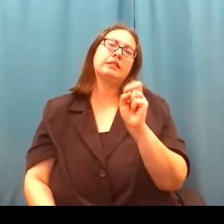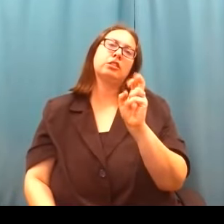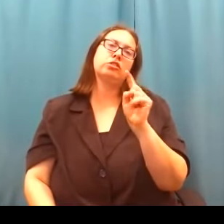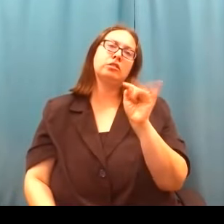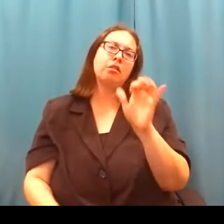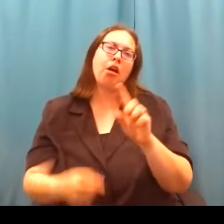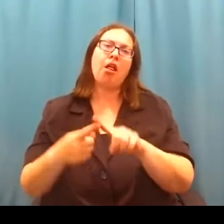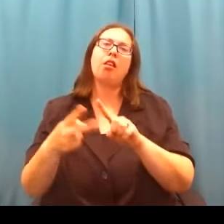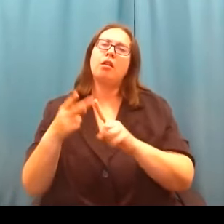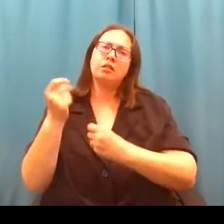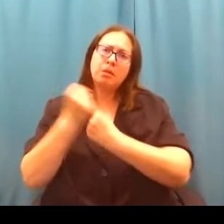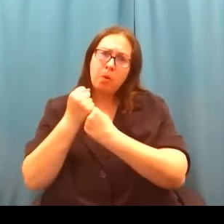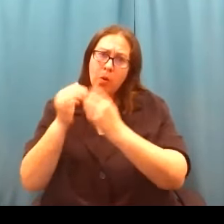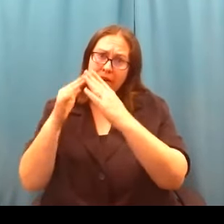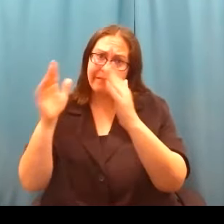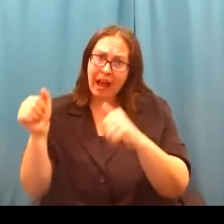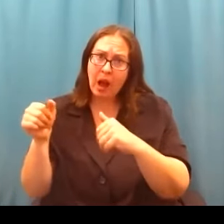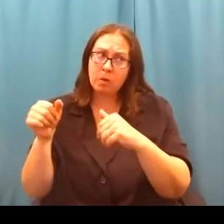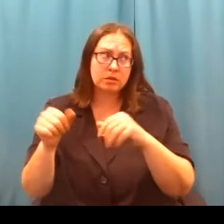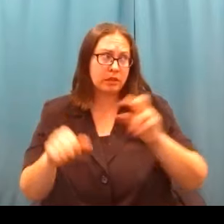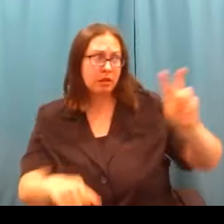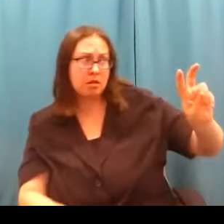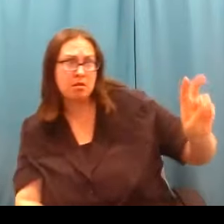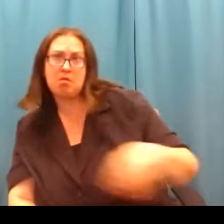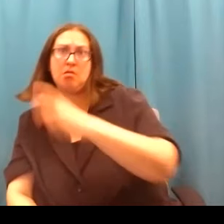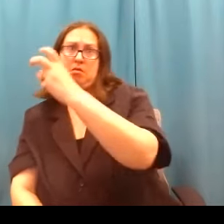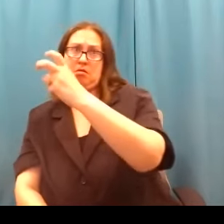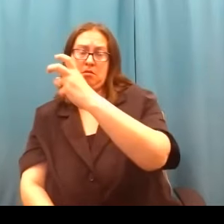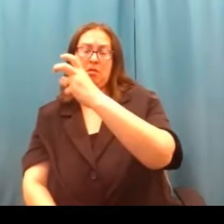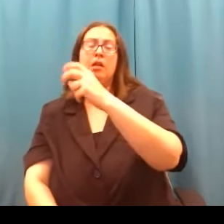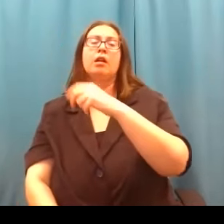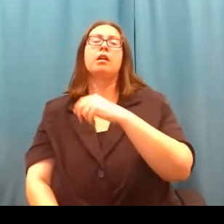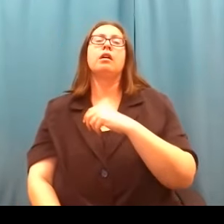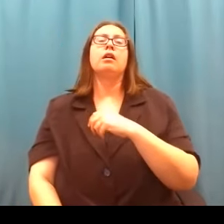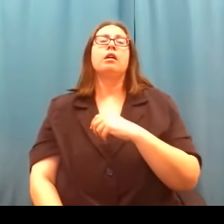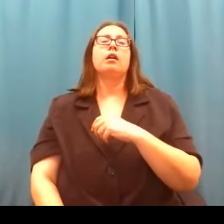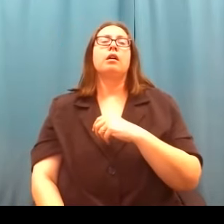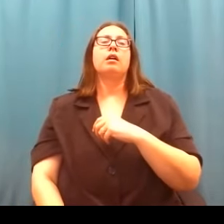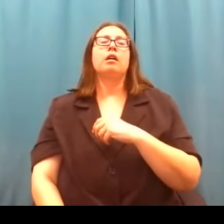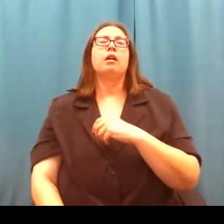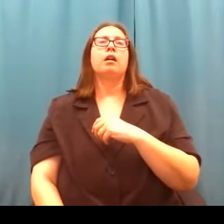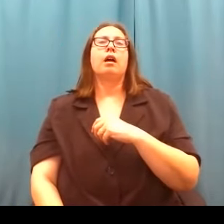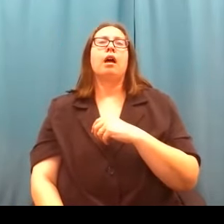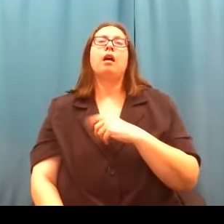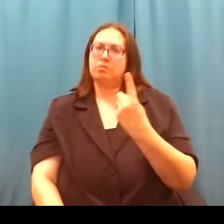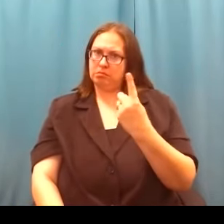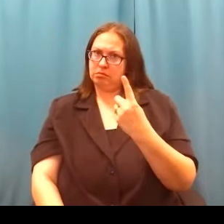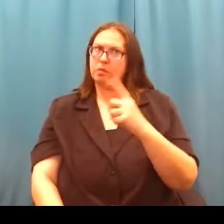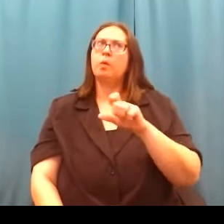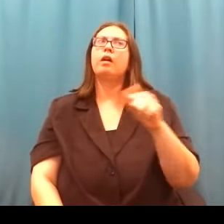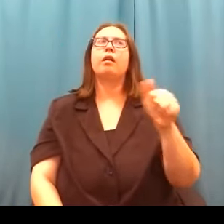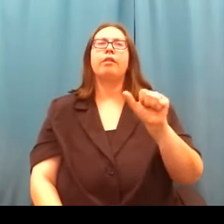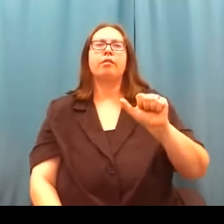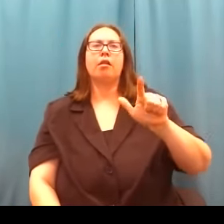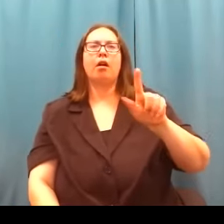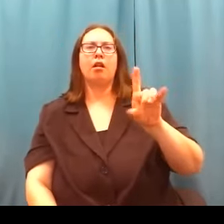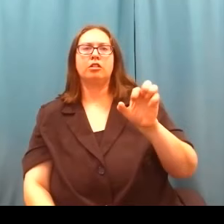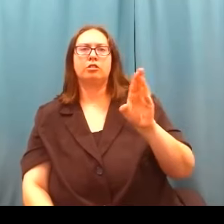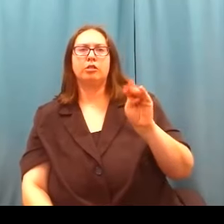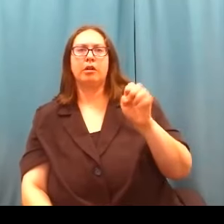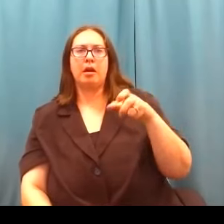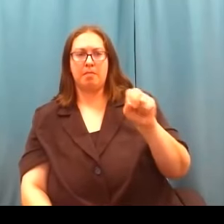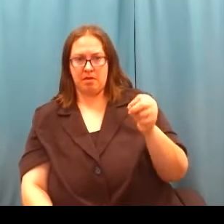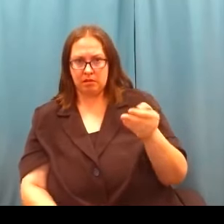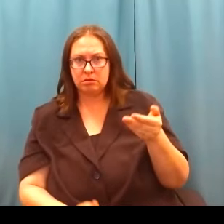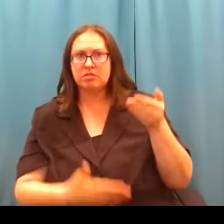goal. We had one other aldermen who made a suggestion for